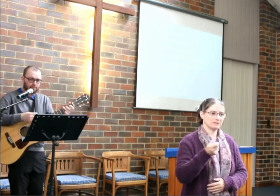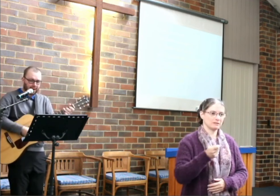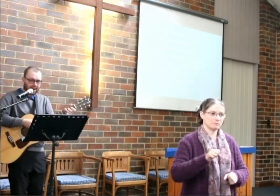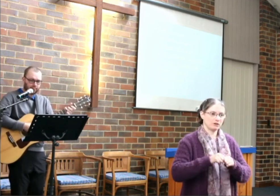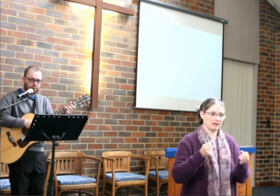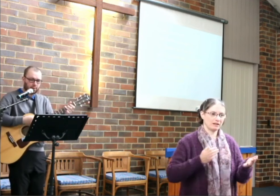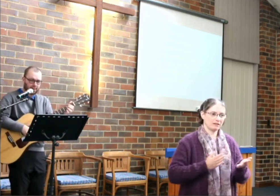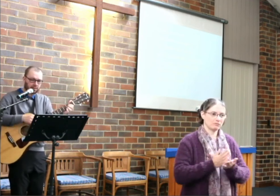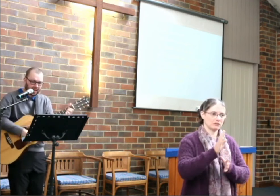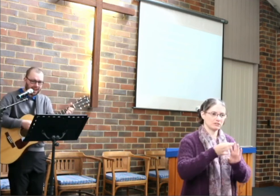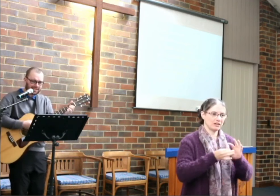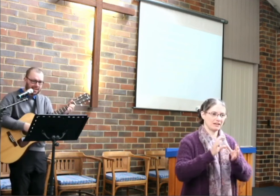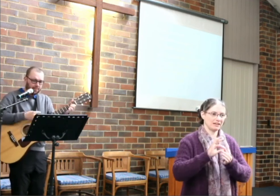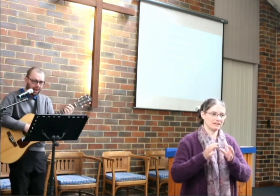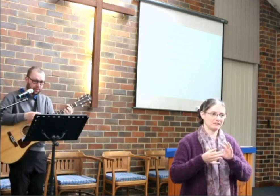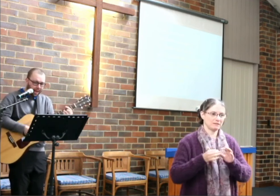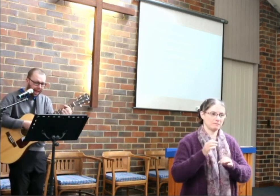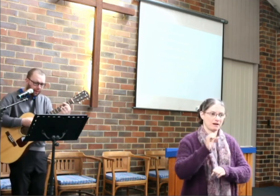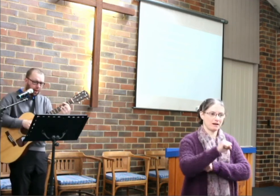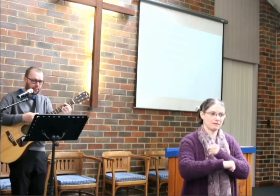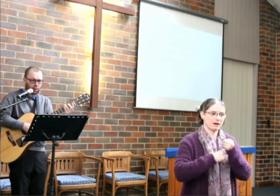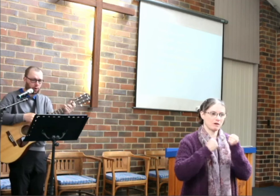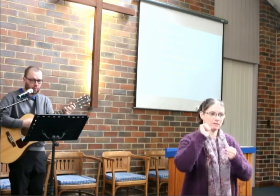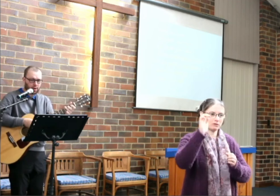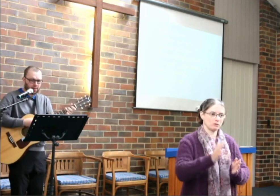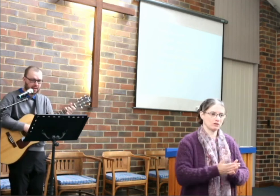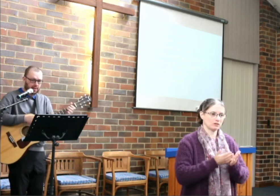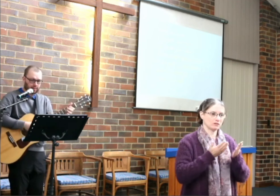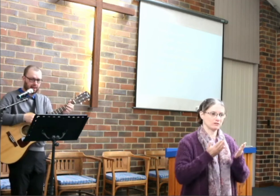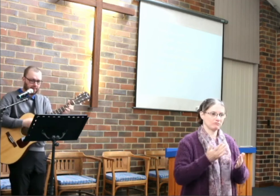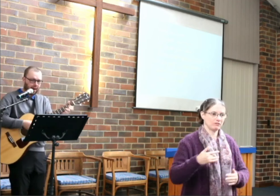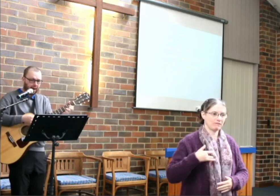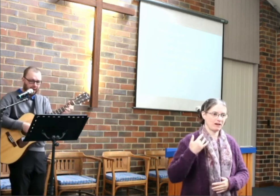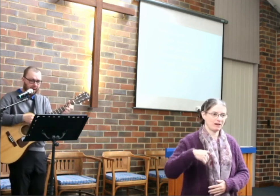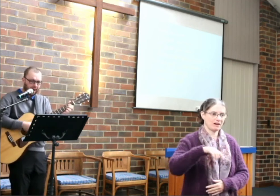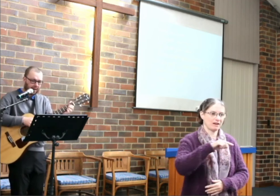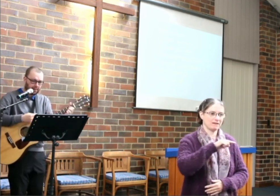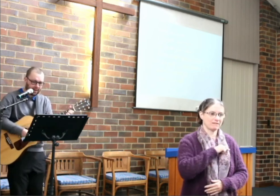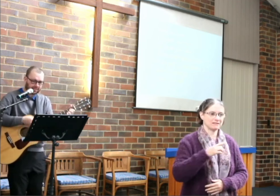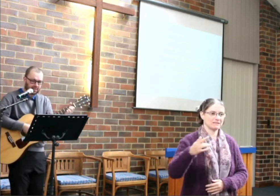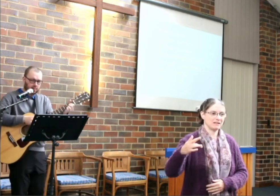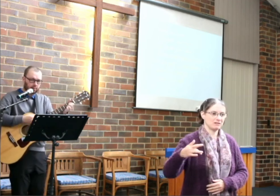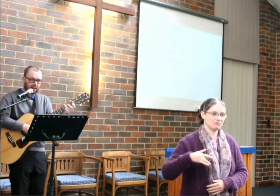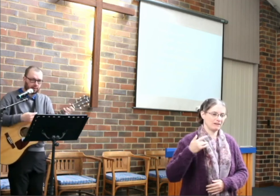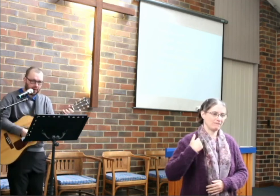and break through the chains by the power of your word, revive